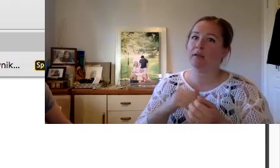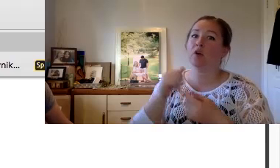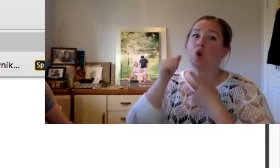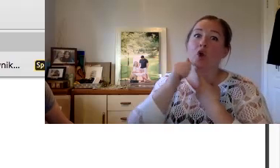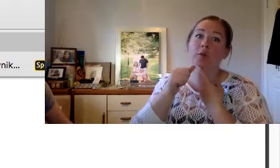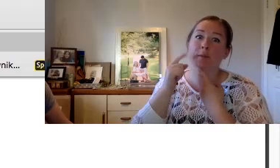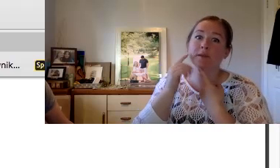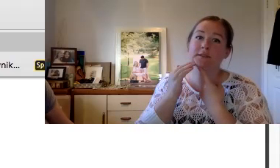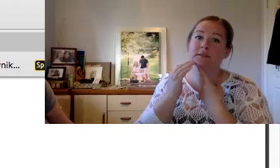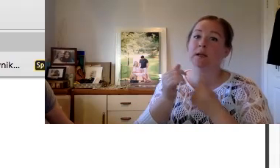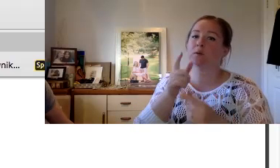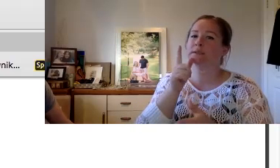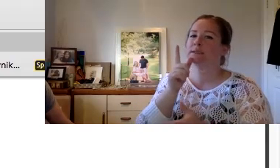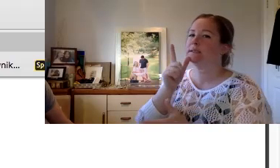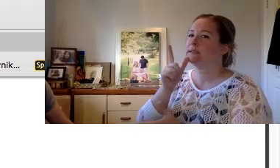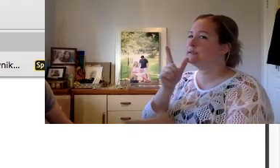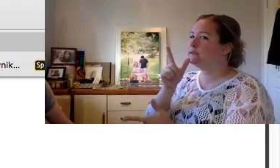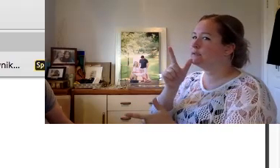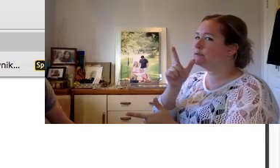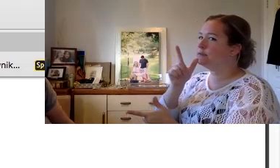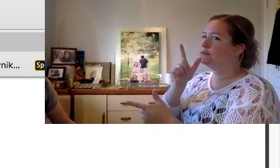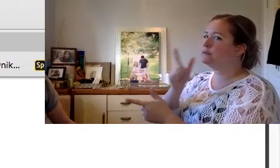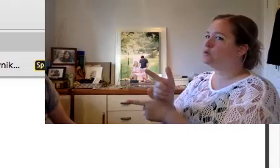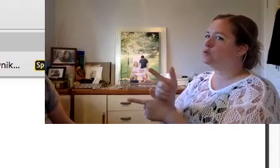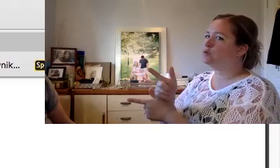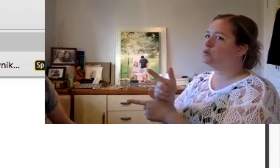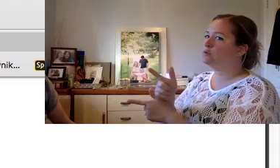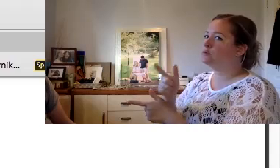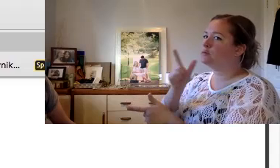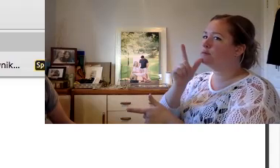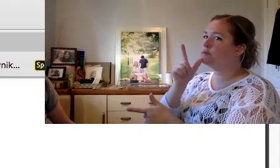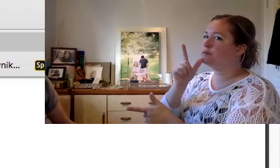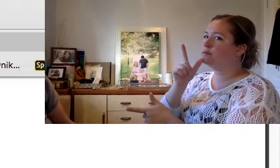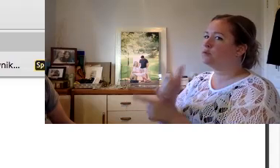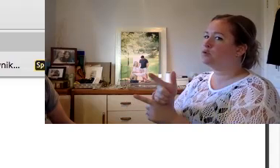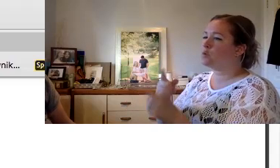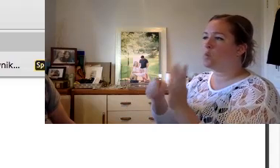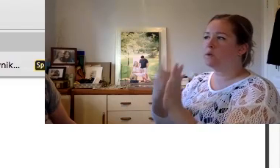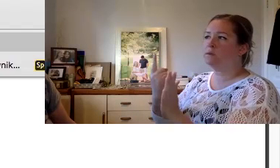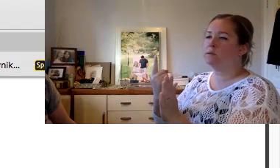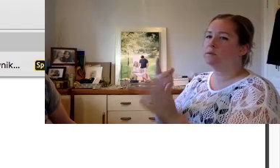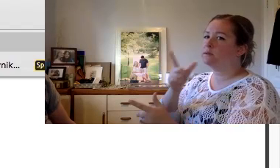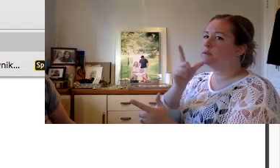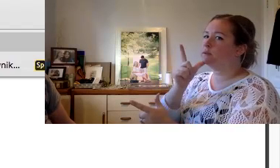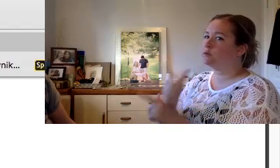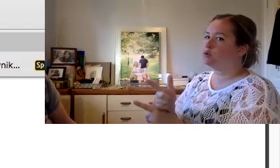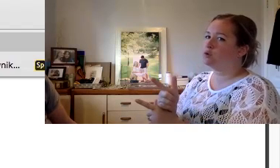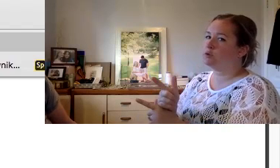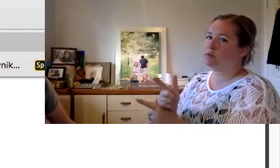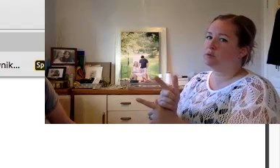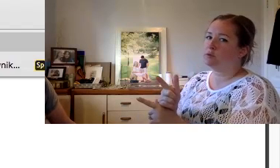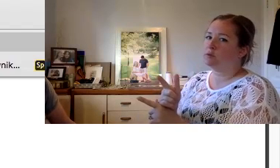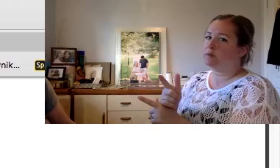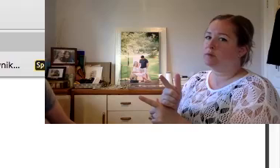Now, again, remember girl is down here. So for this next word, it's sister.